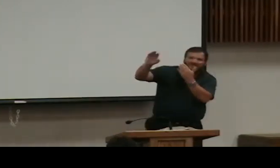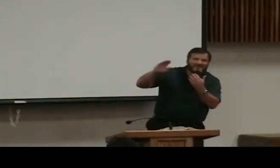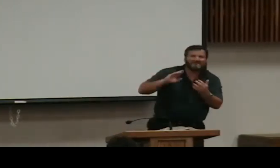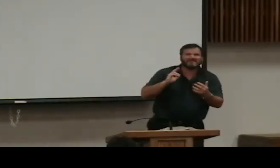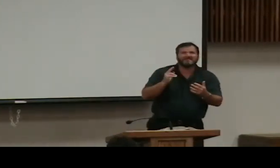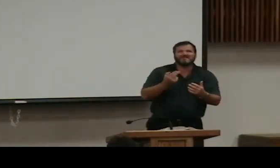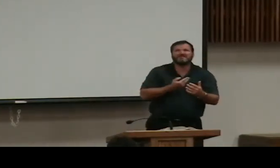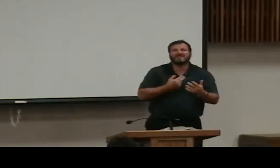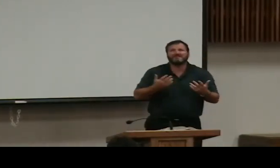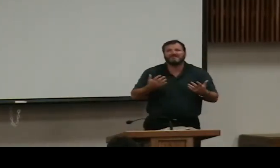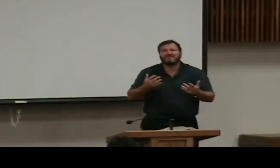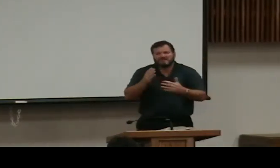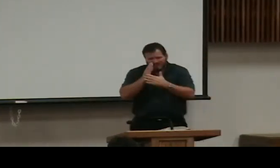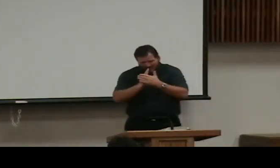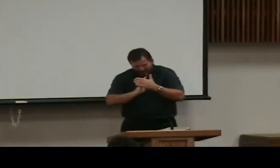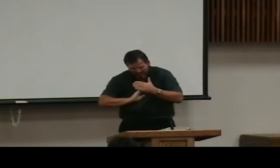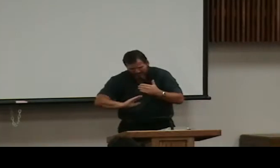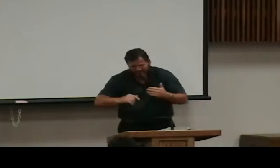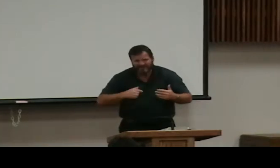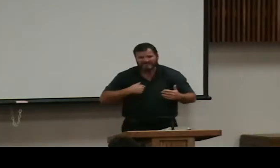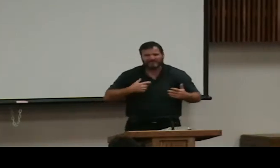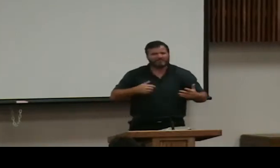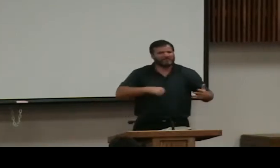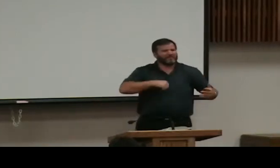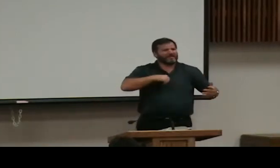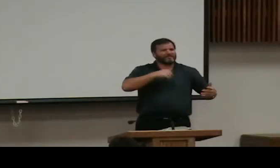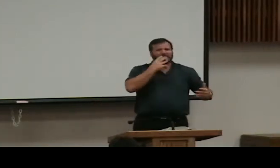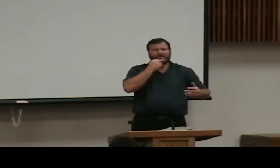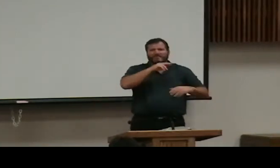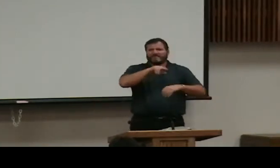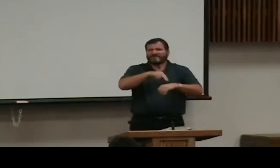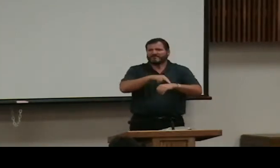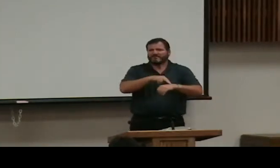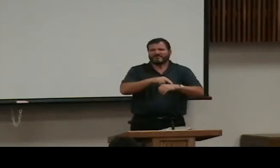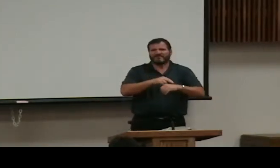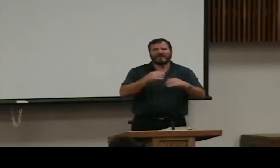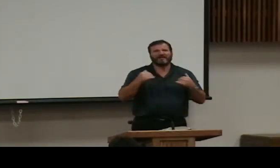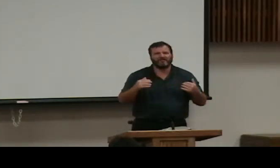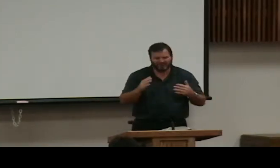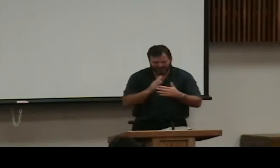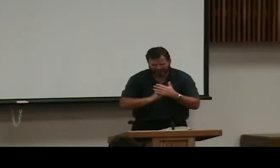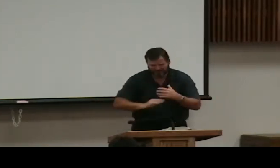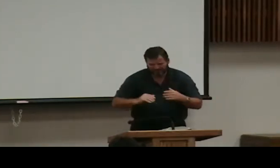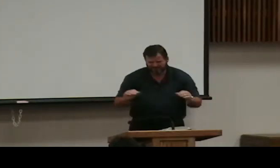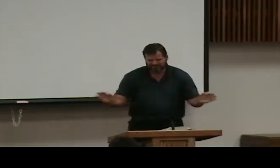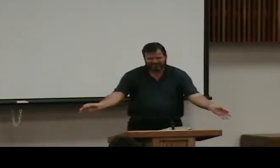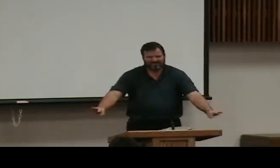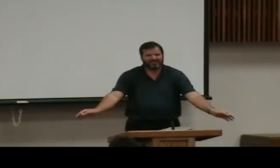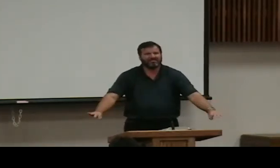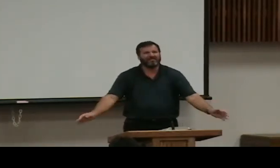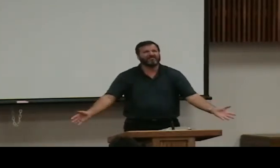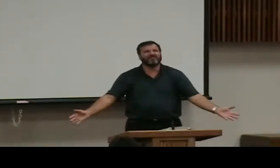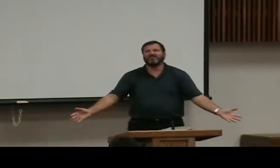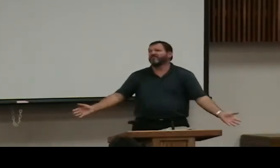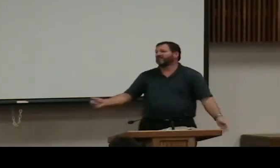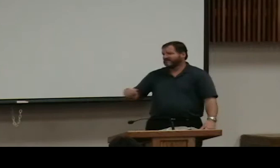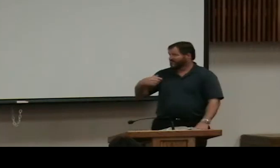You rejected us. You humbled us. pride as a nation is worth nothing.